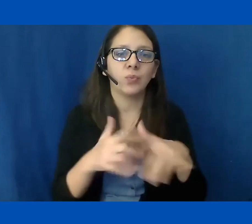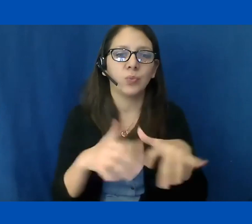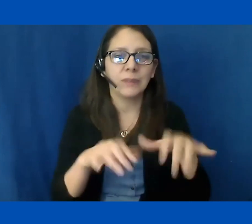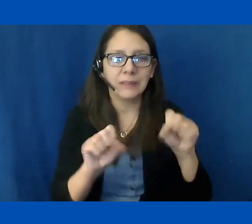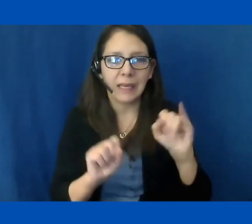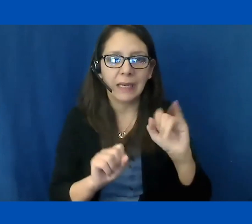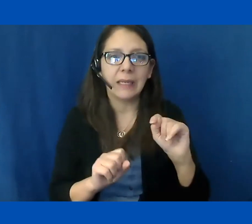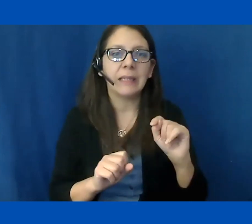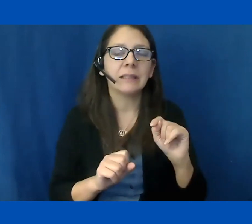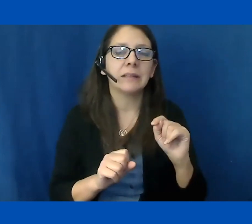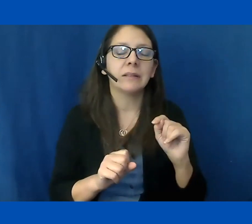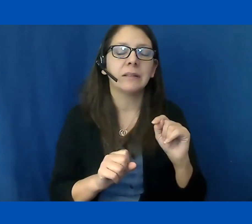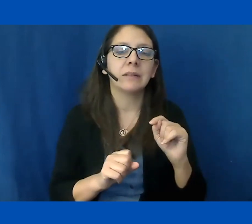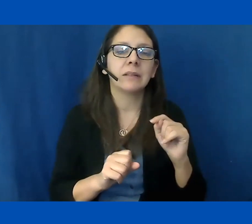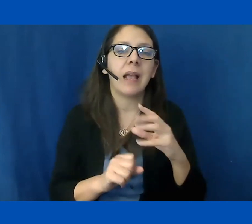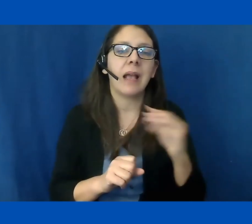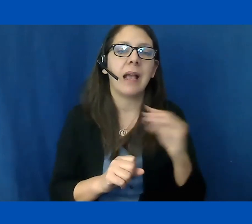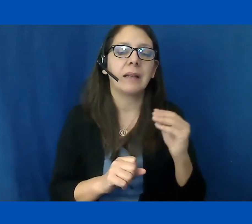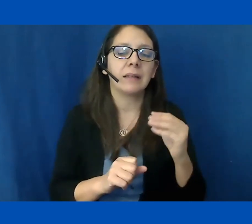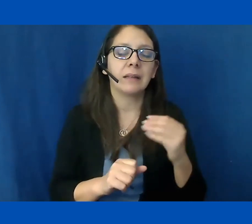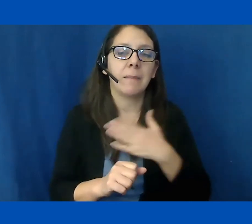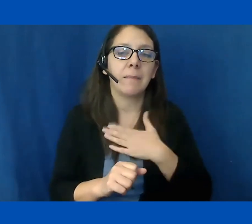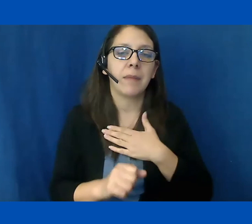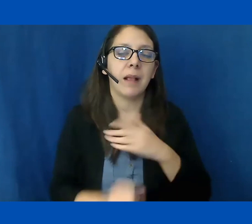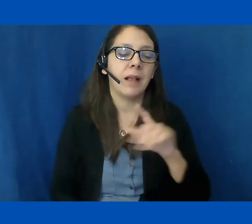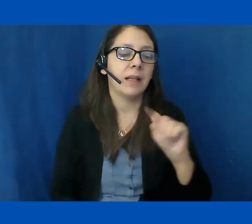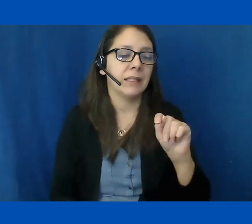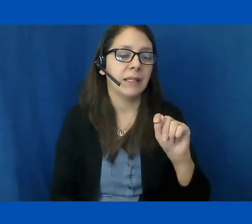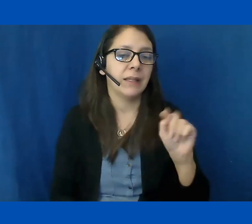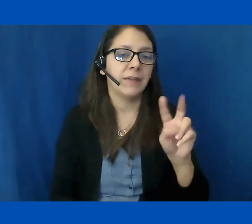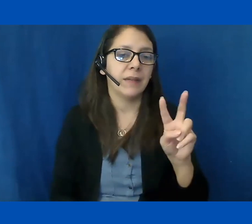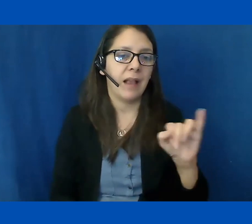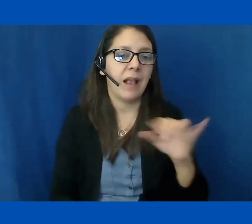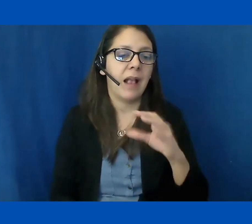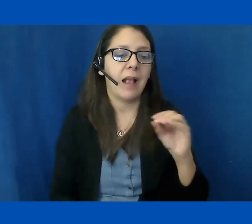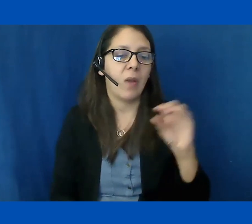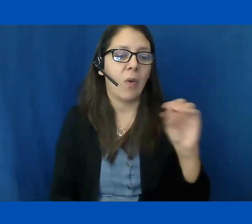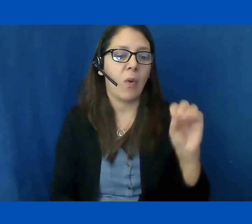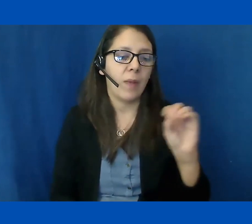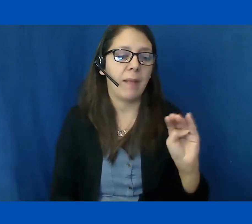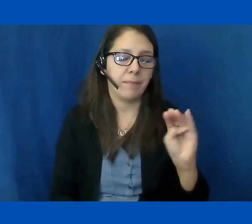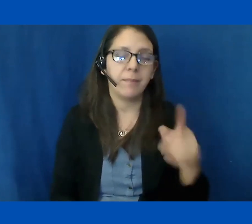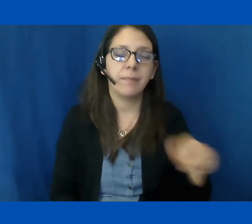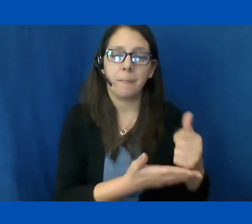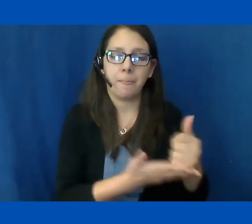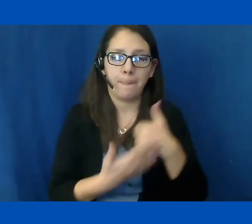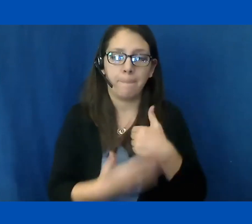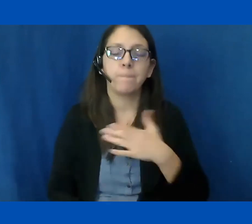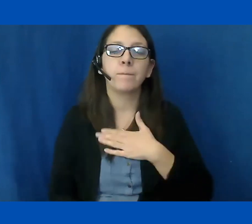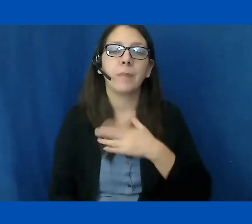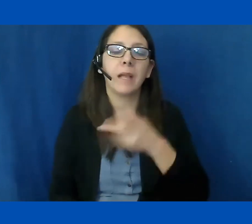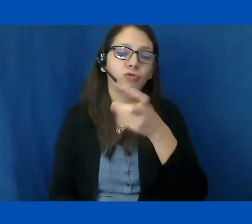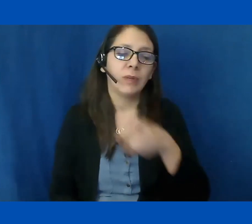Um, my my TVI and my O&M were really helpful. Also, my transition